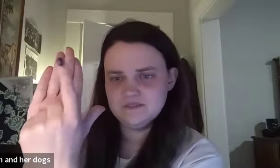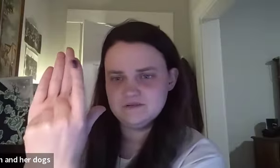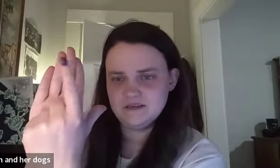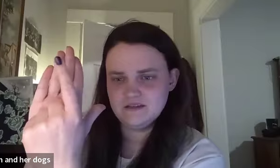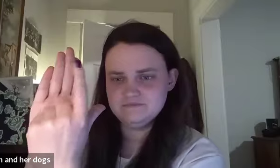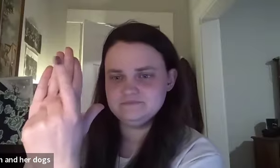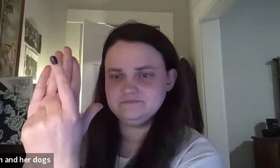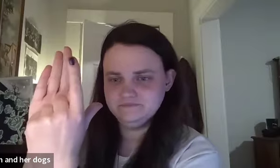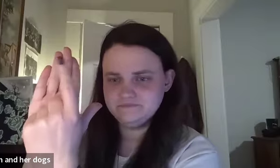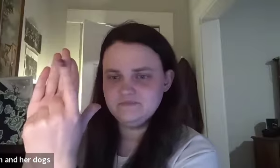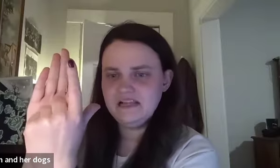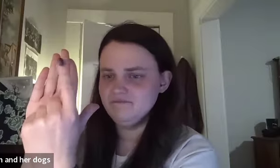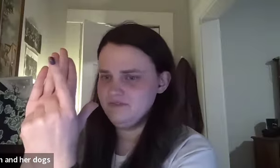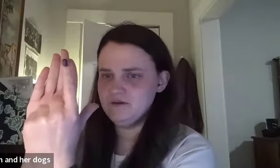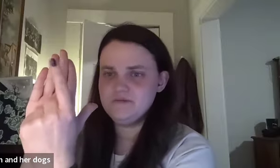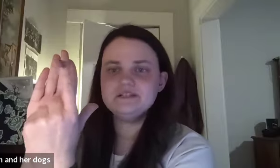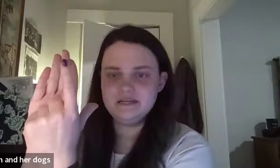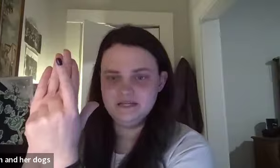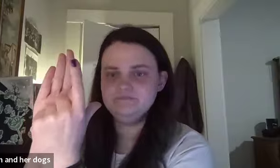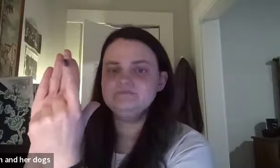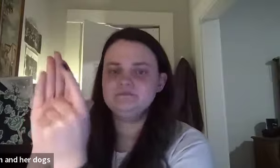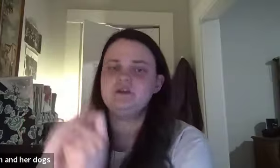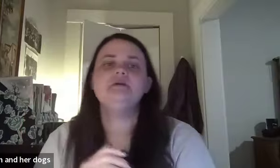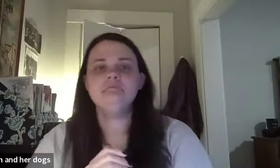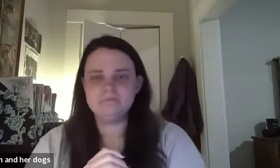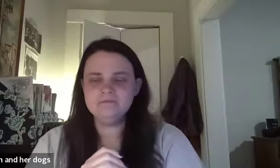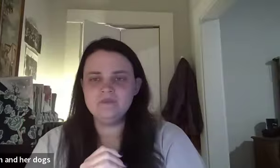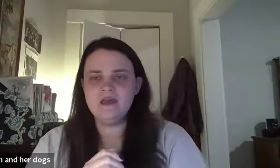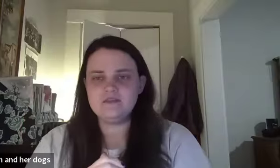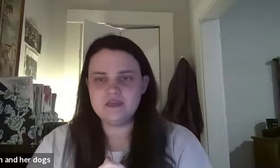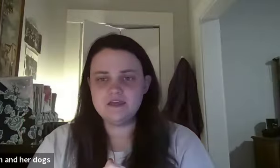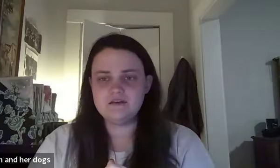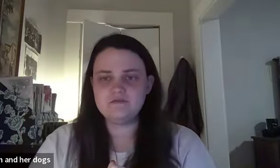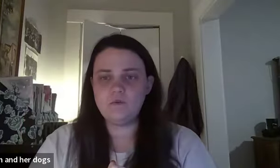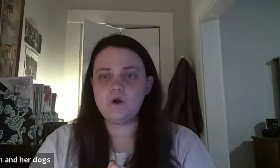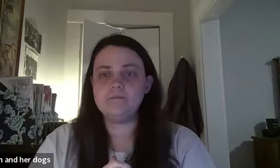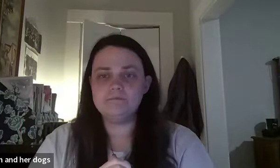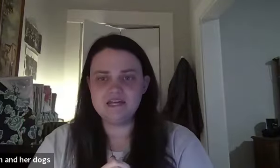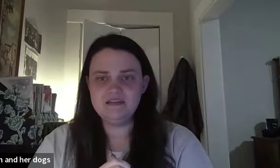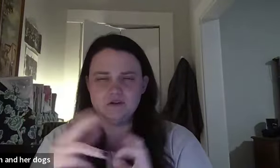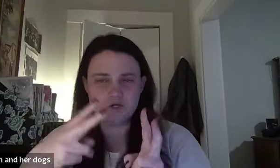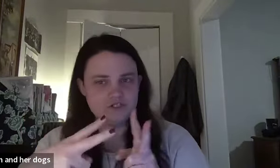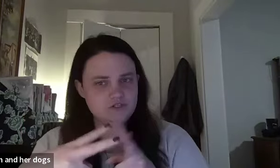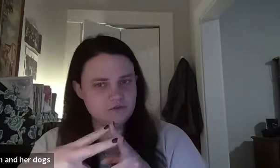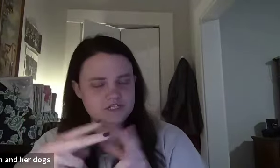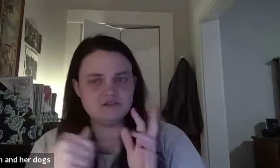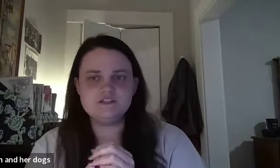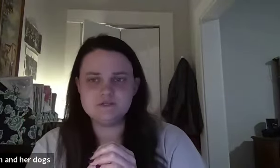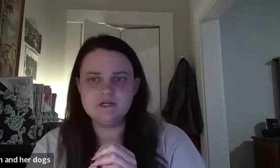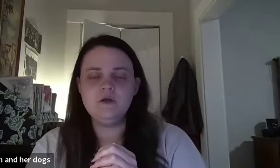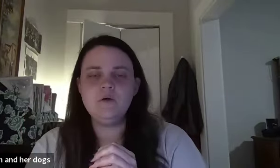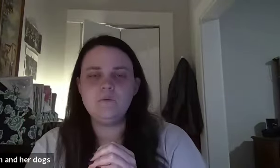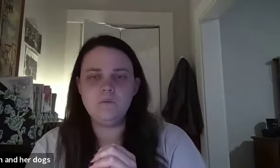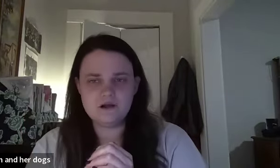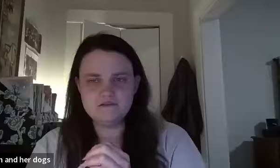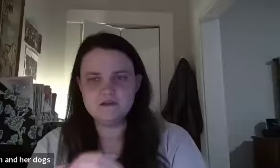So second. Very, very tiny. Okay. Then for minute, there are two ways you can do it. One of them